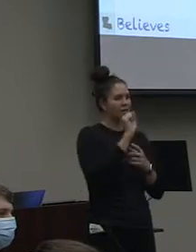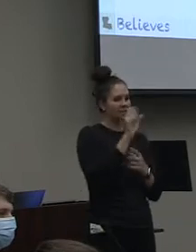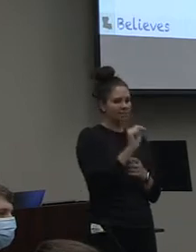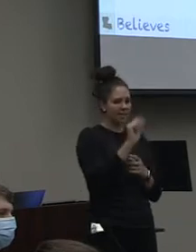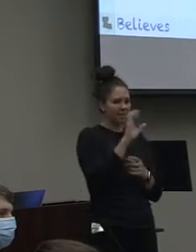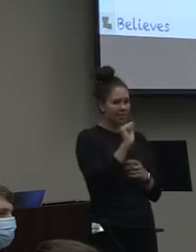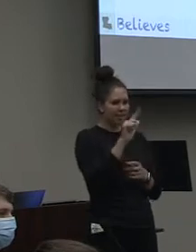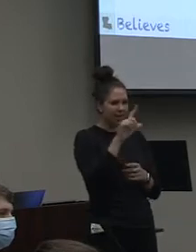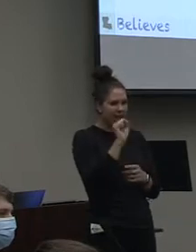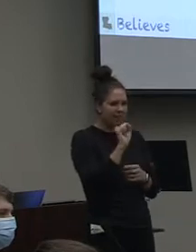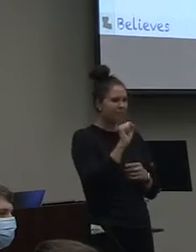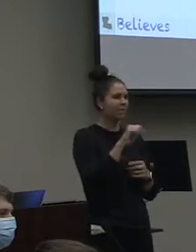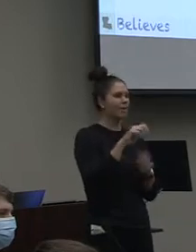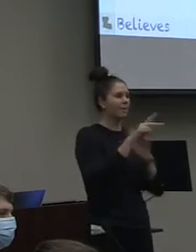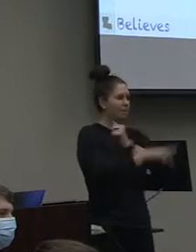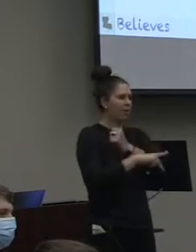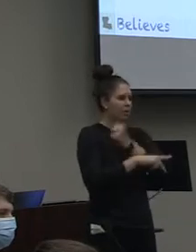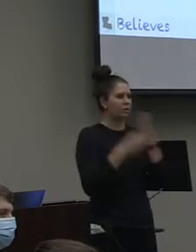Schools.